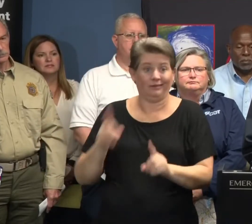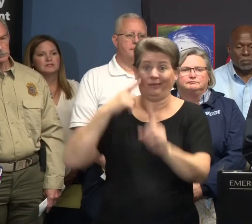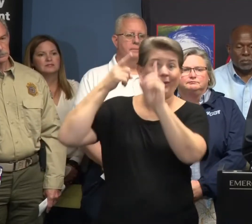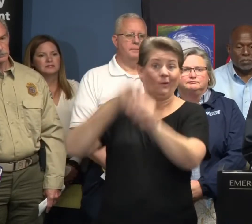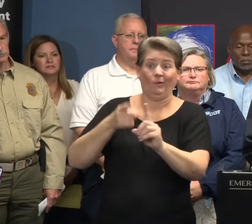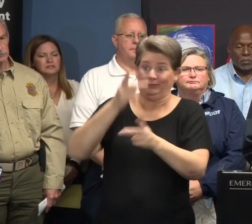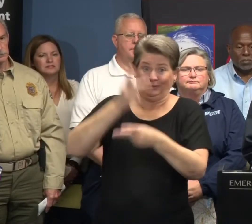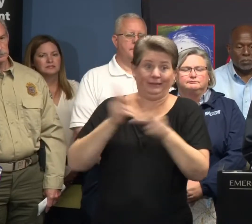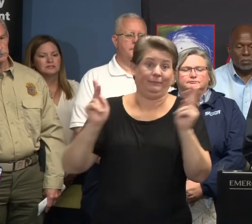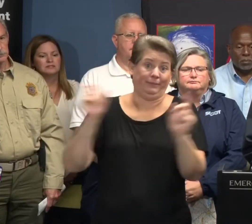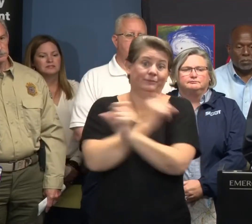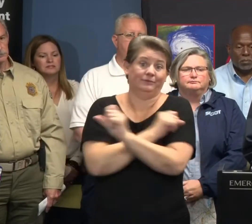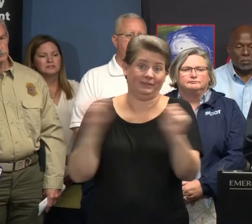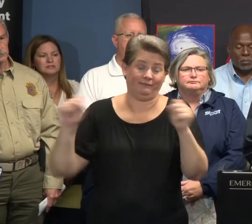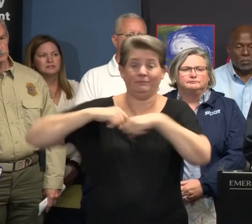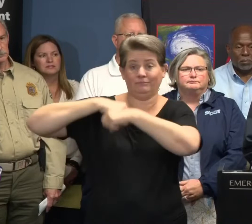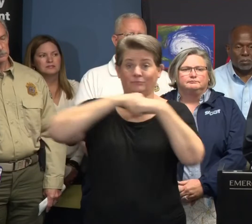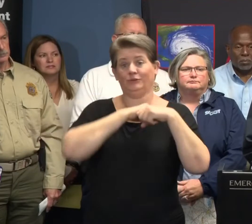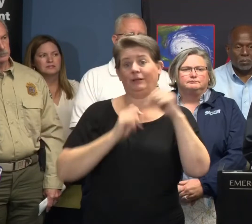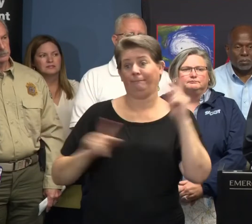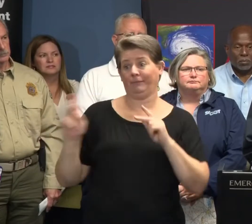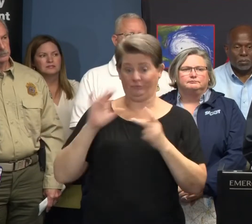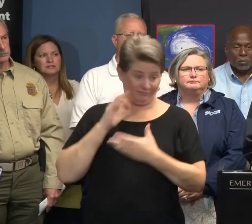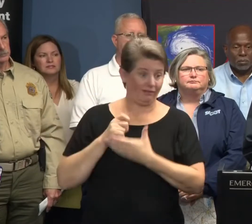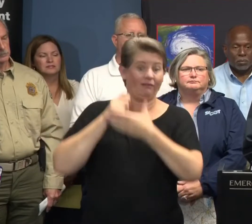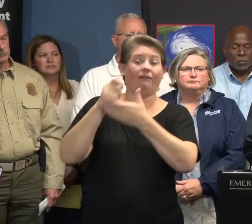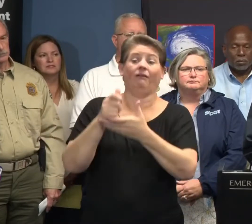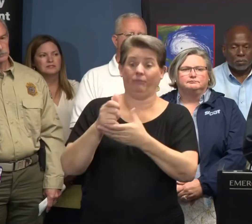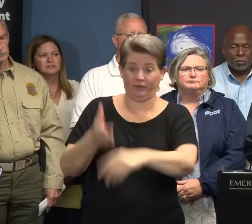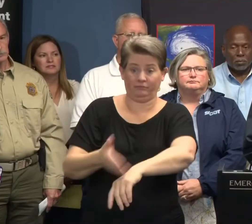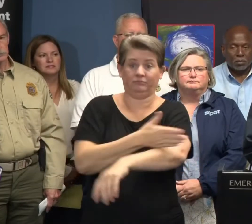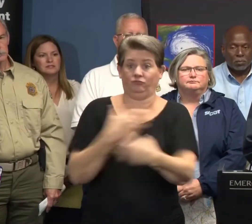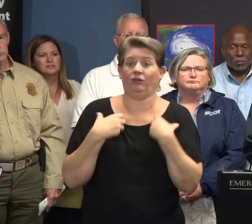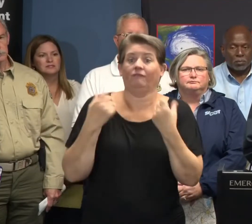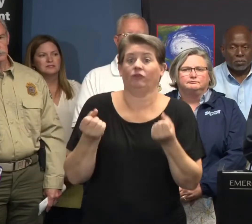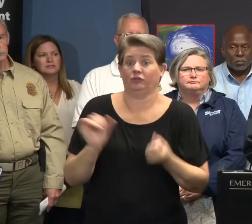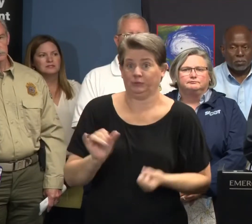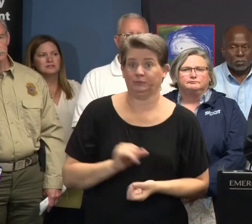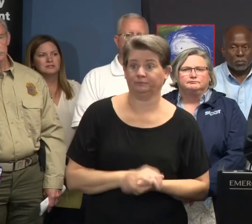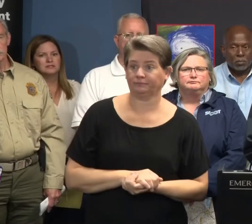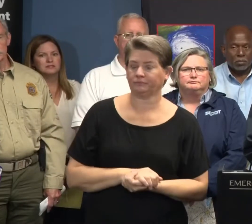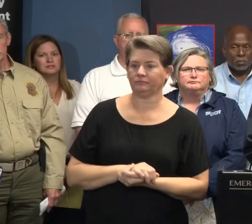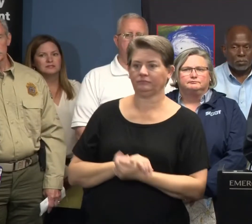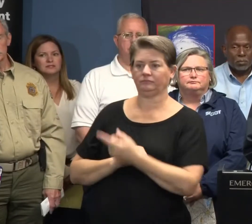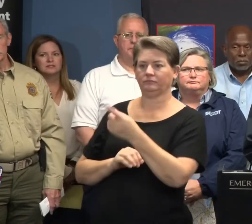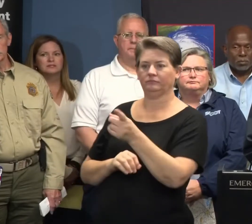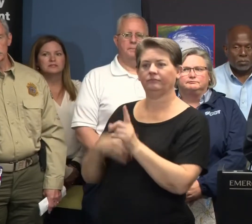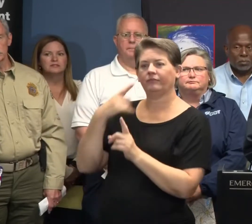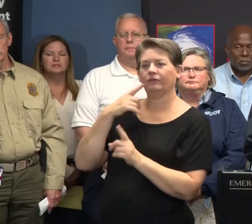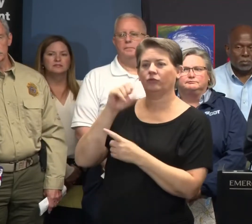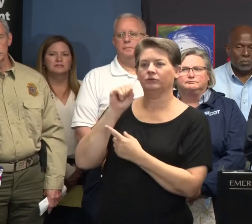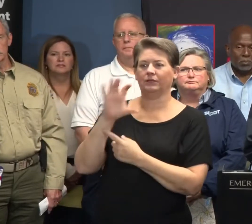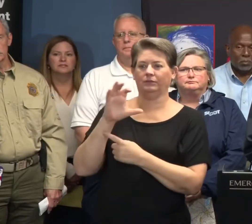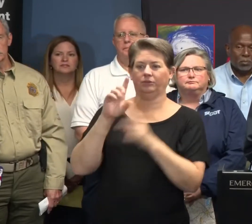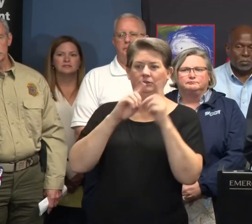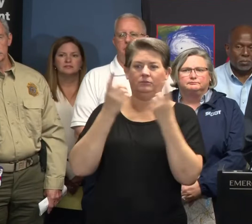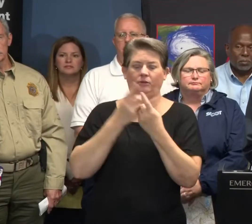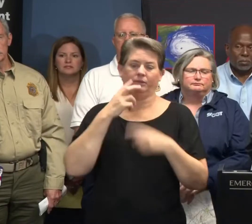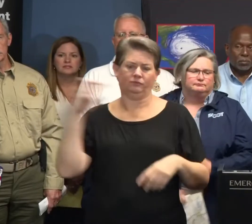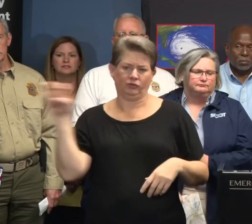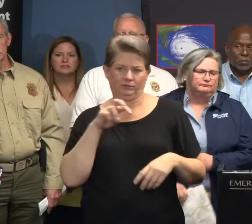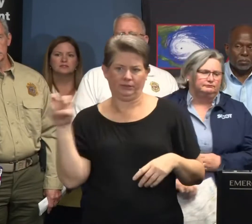everyone safe and protect people, help people recover as well. For the South Carolina Department of